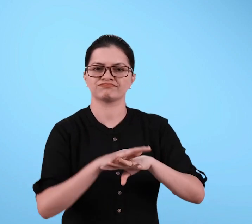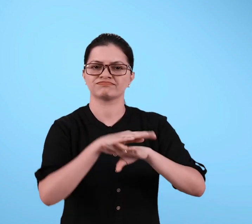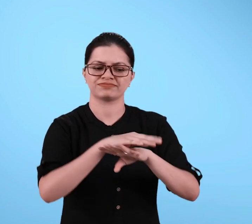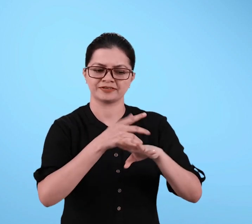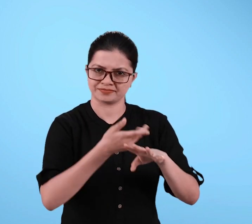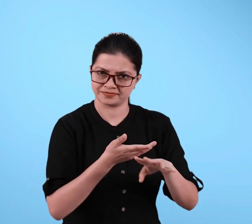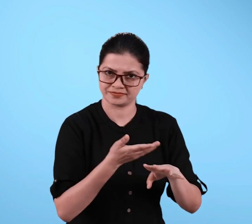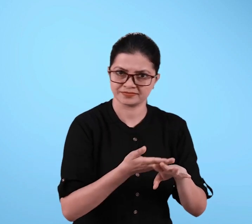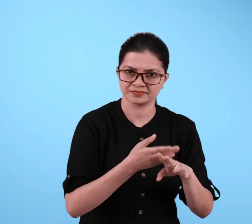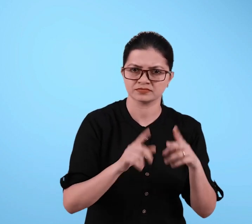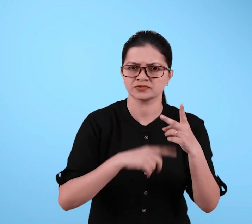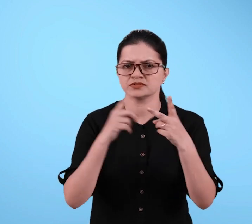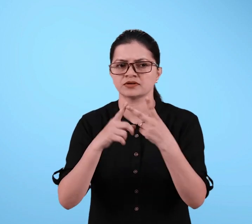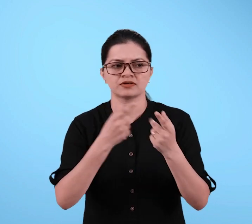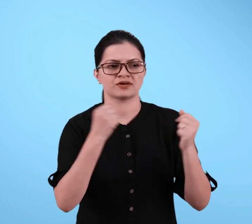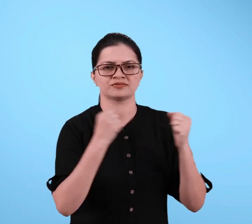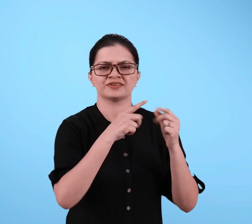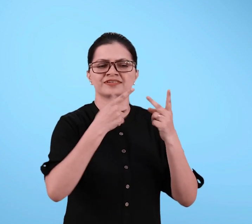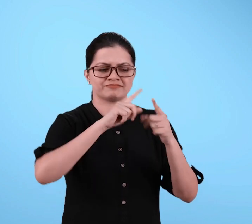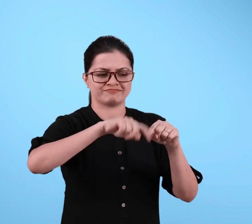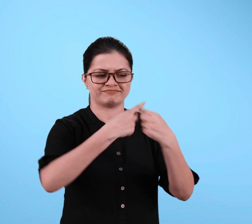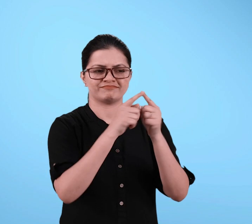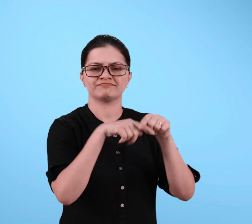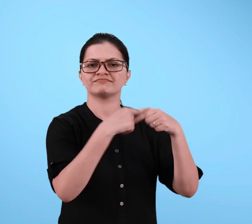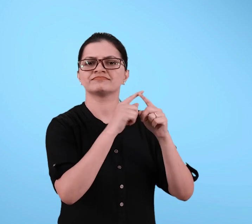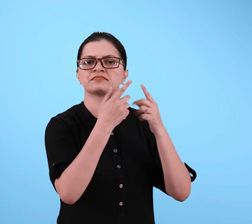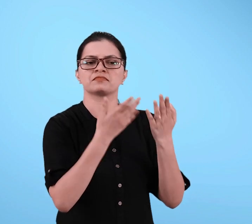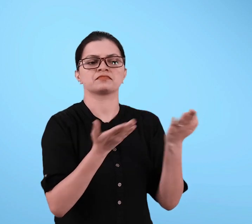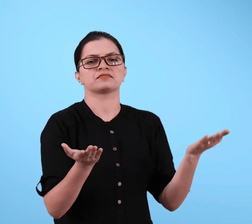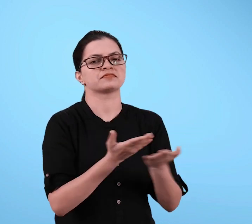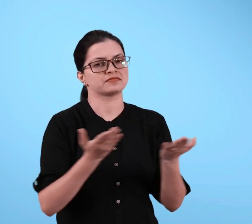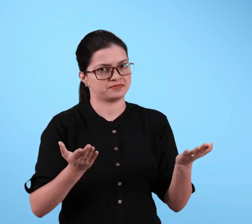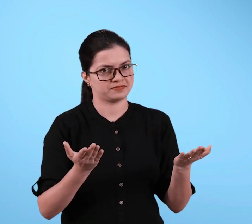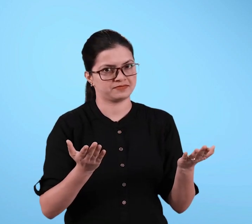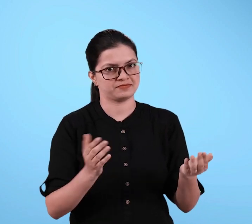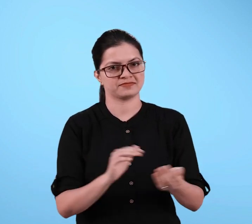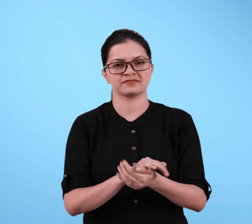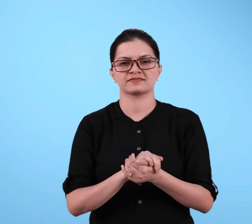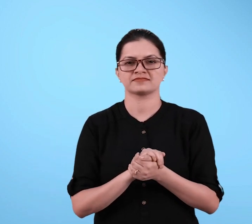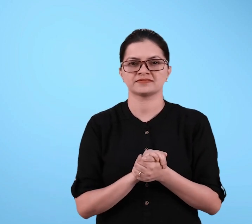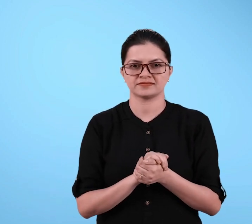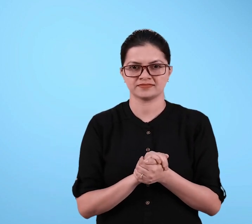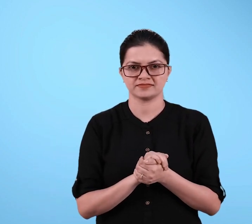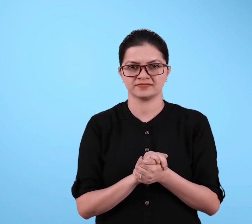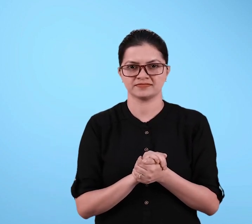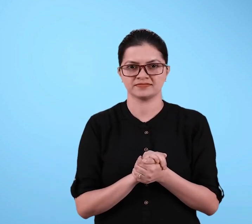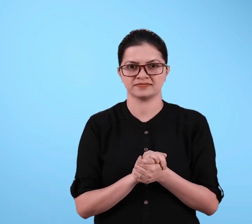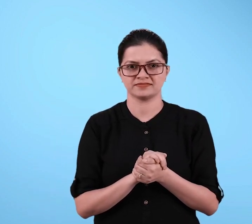are obtained from plants. The process of making yarn from fibers like is cotton called and jute spinning.